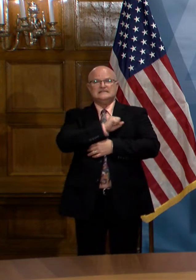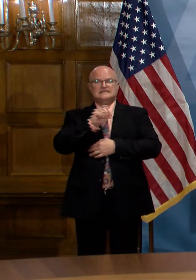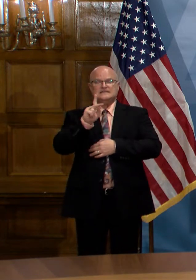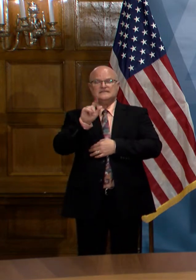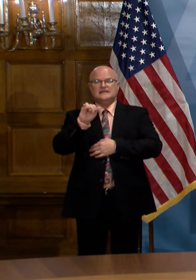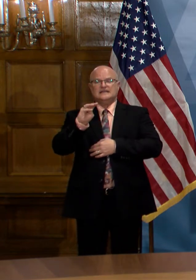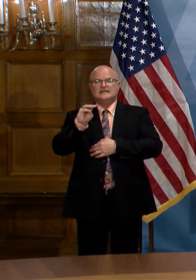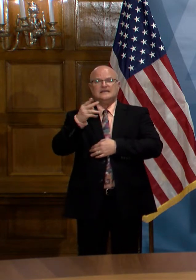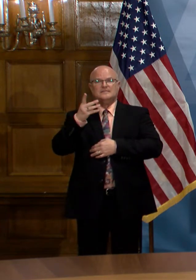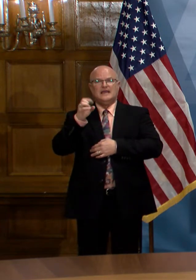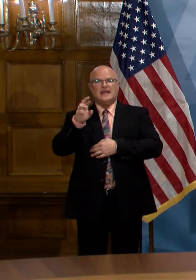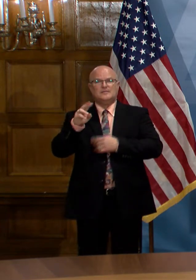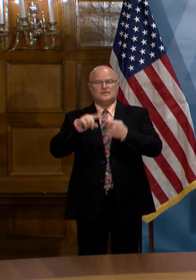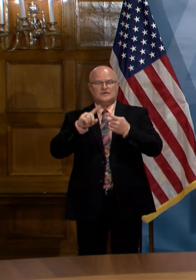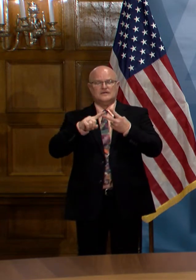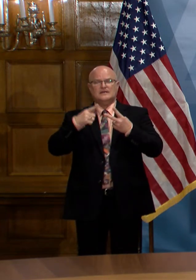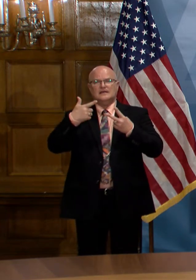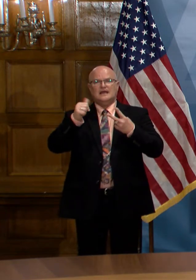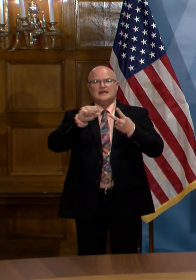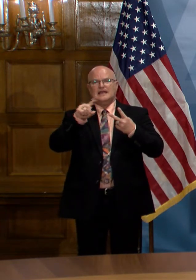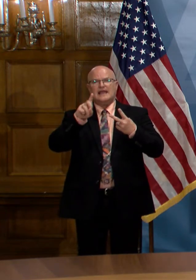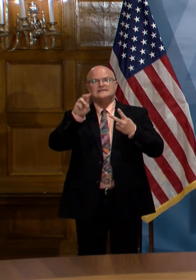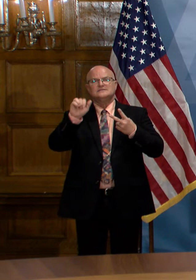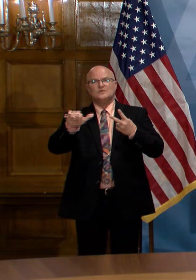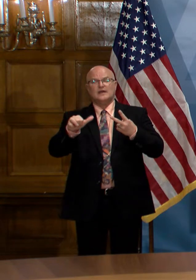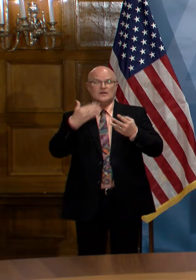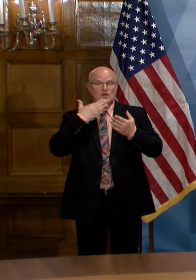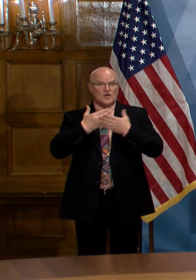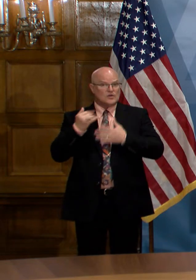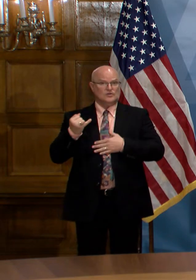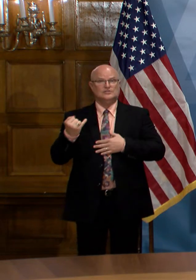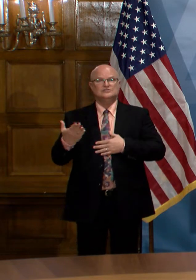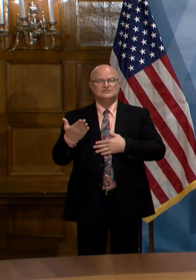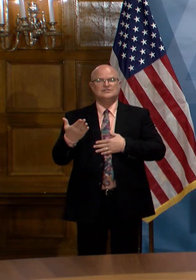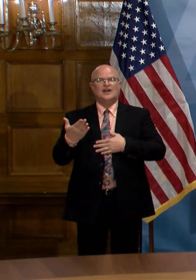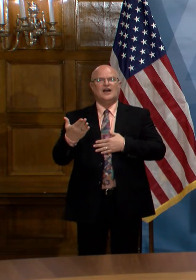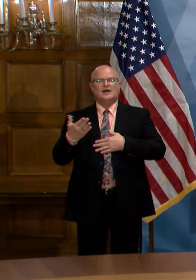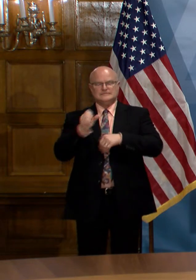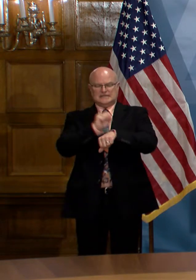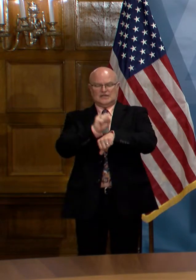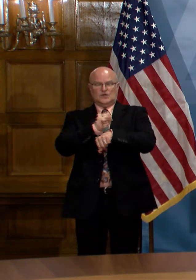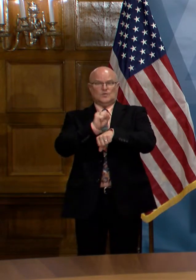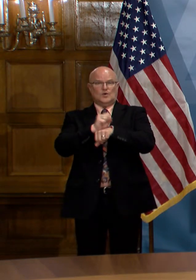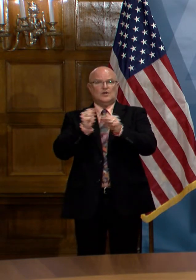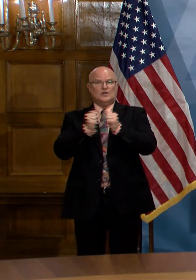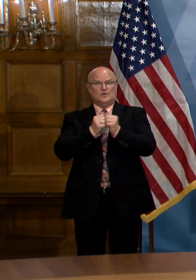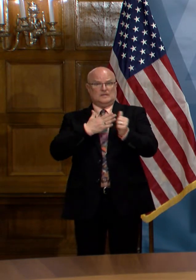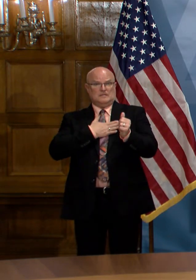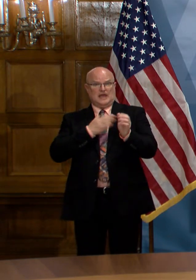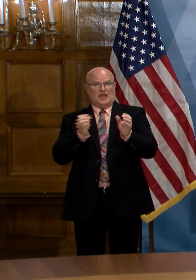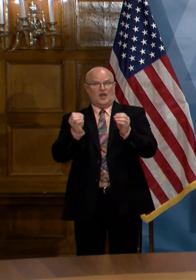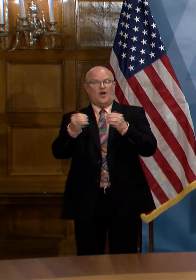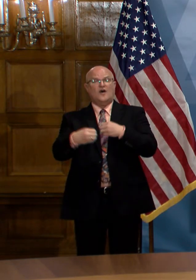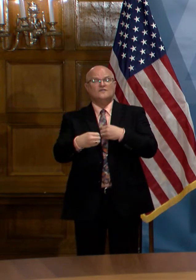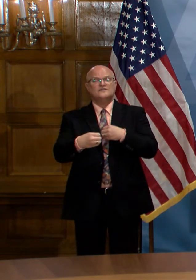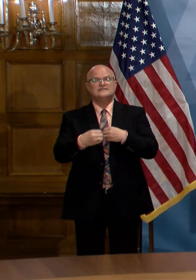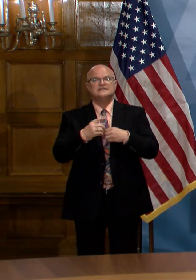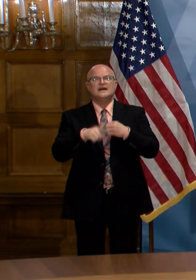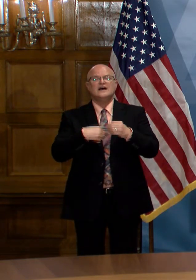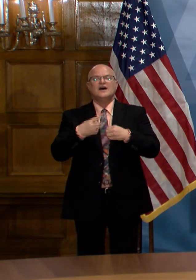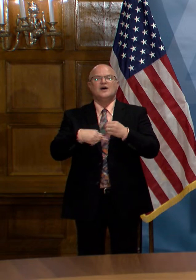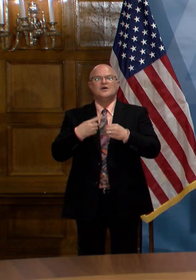Representative Gazaway, who were the lead sponsors, did a very good job in working with my office